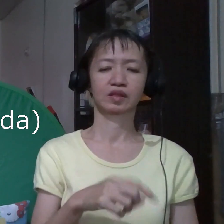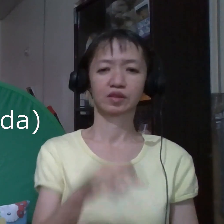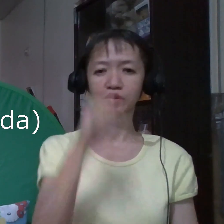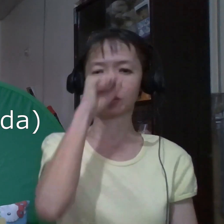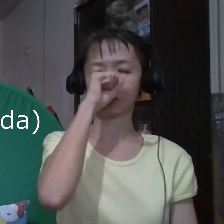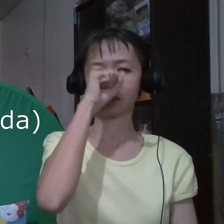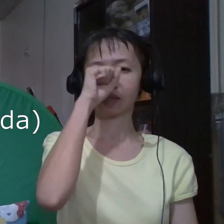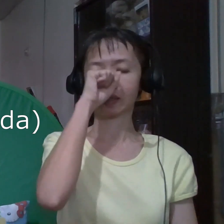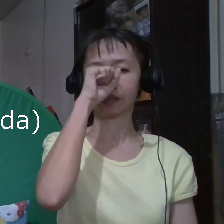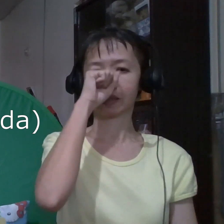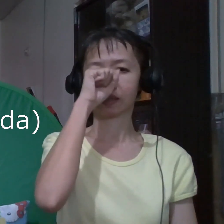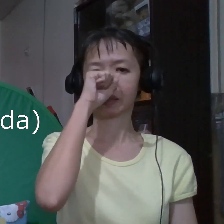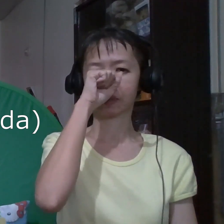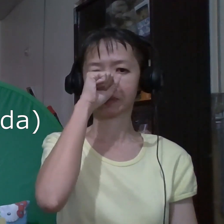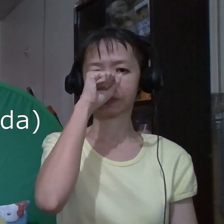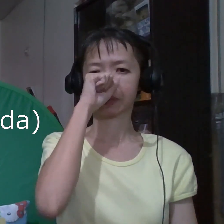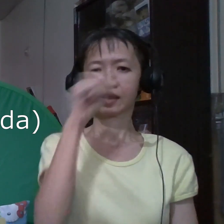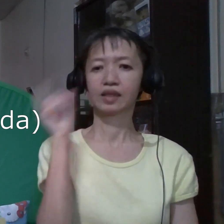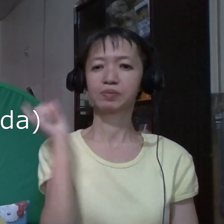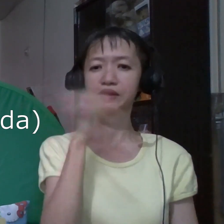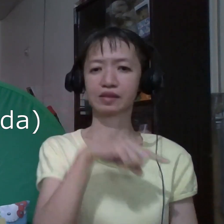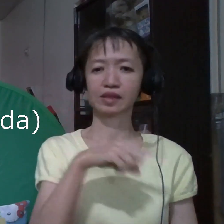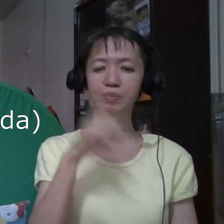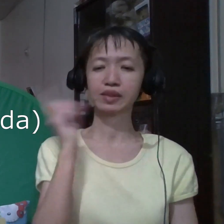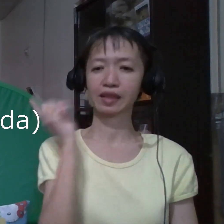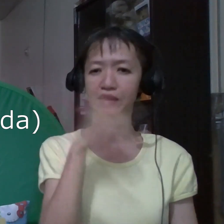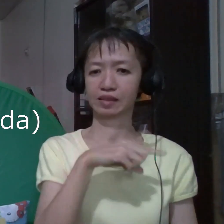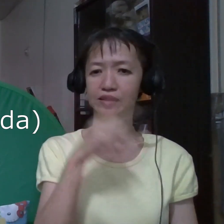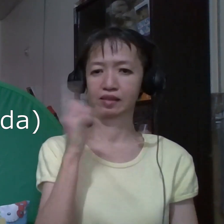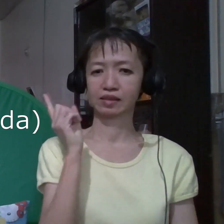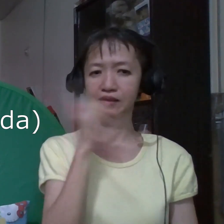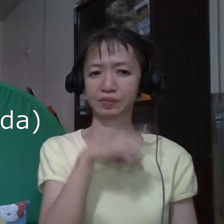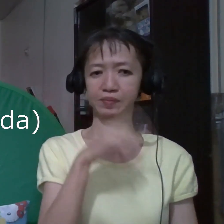So chua, napun, napuda.